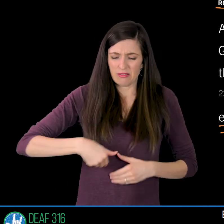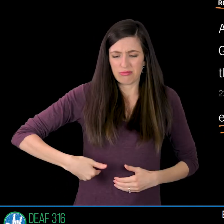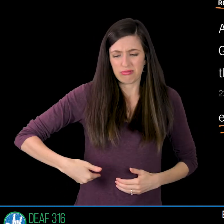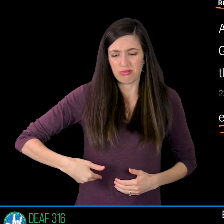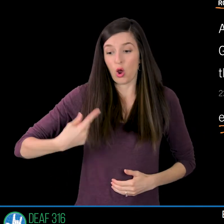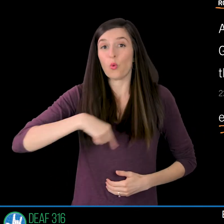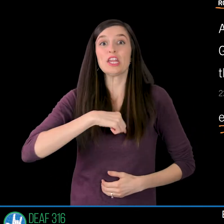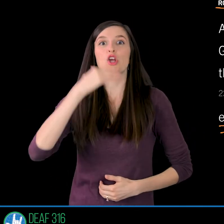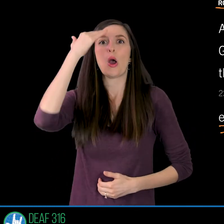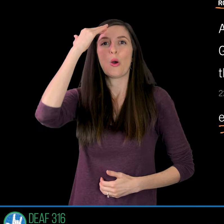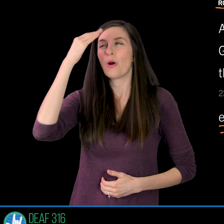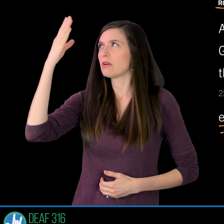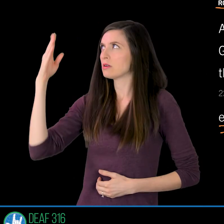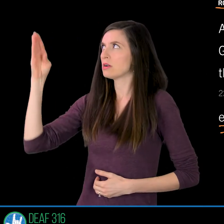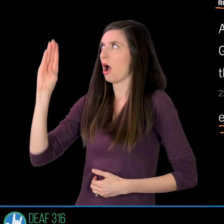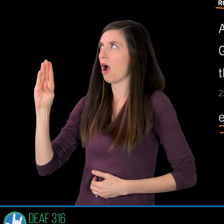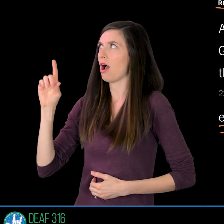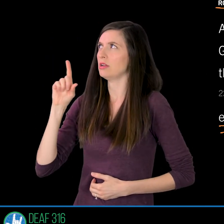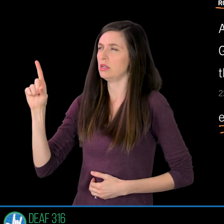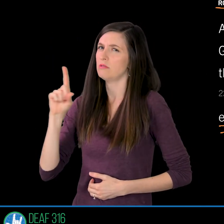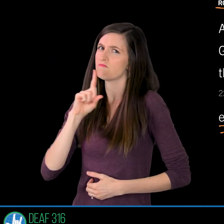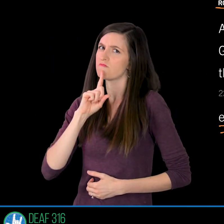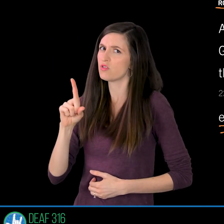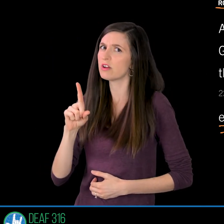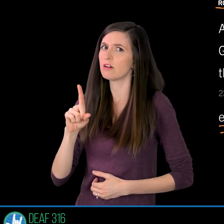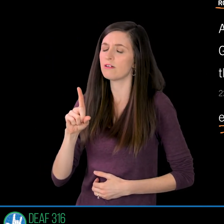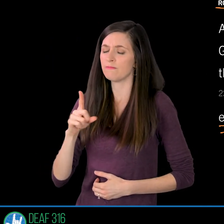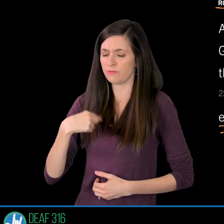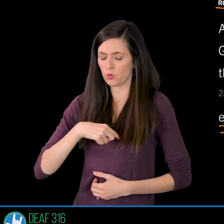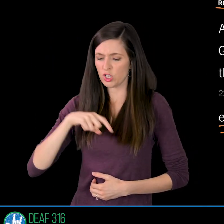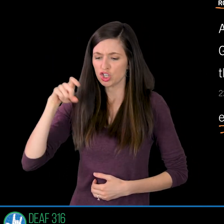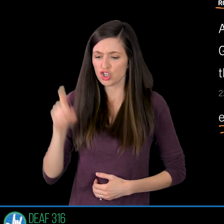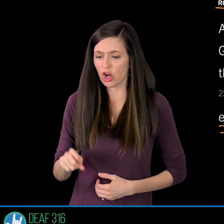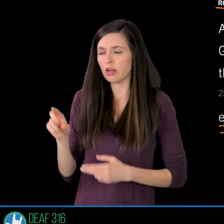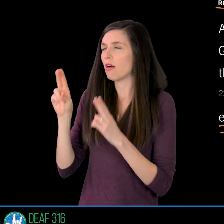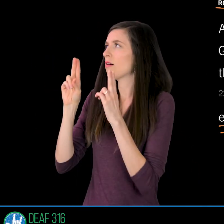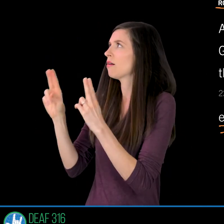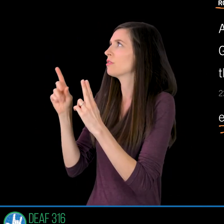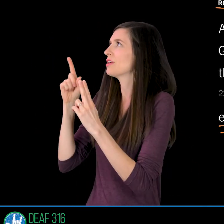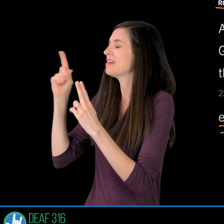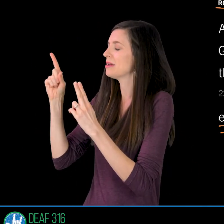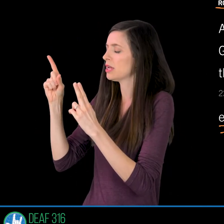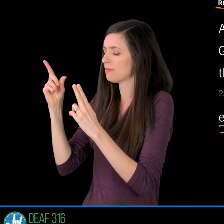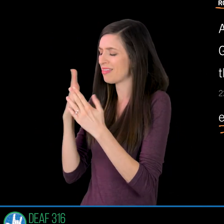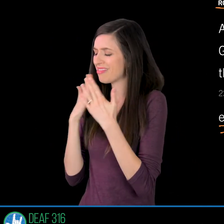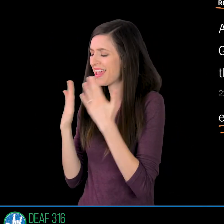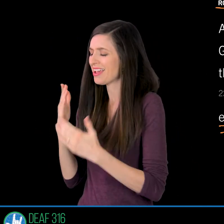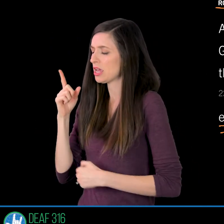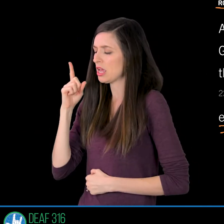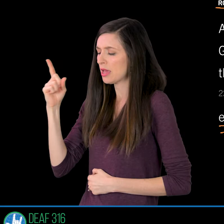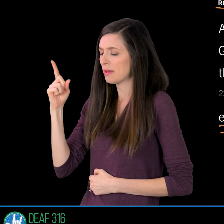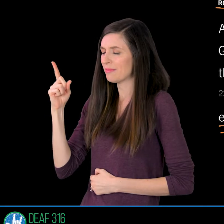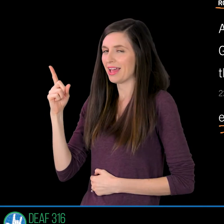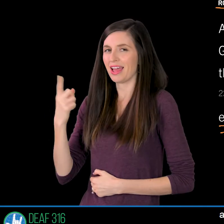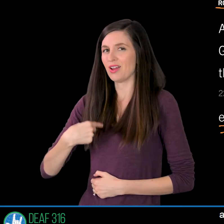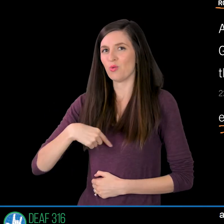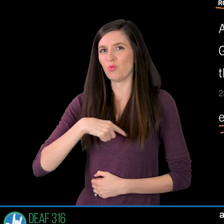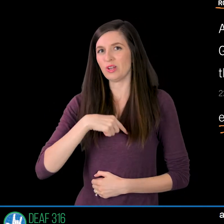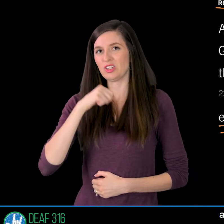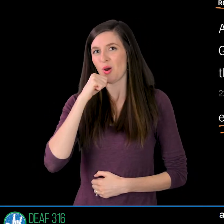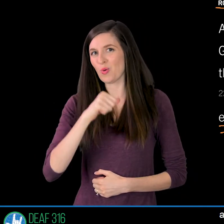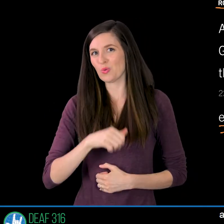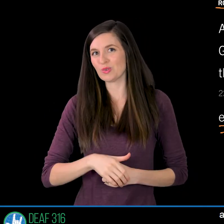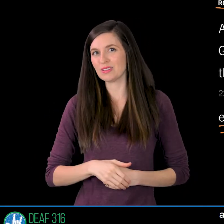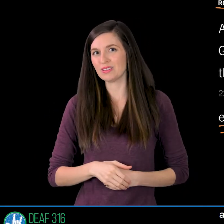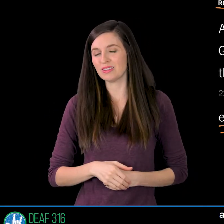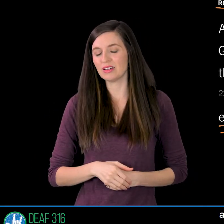there's a God. Deep down knows we should honor him, but we don't honor him. Deep down knows that we should thank him, and